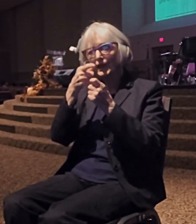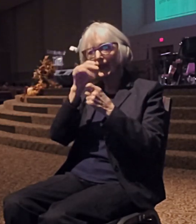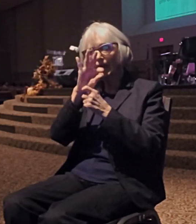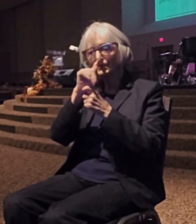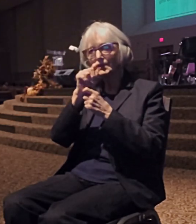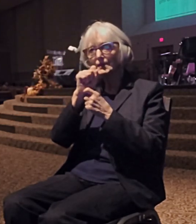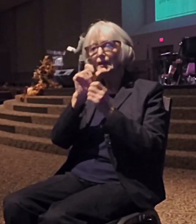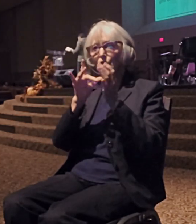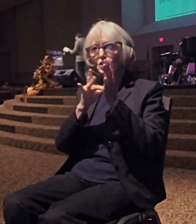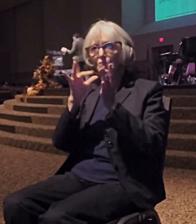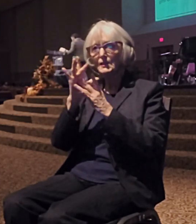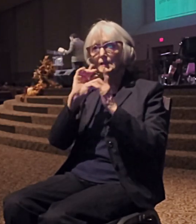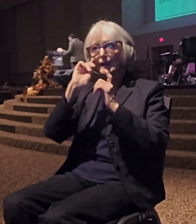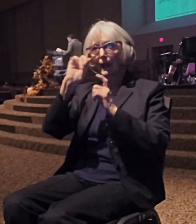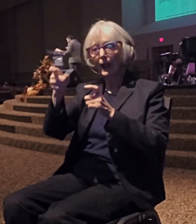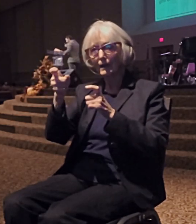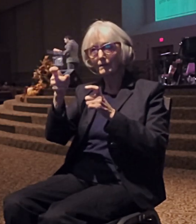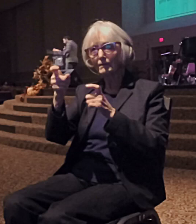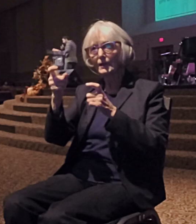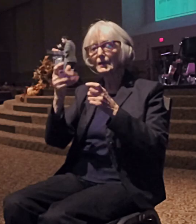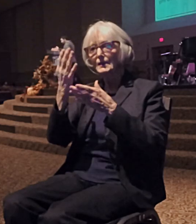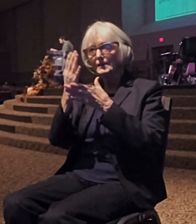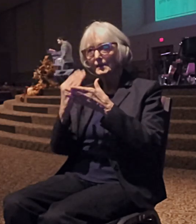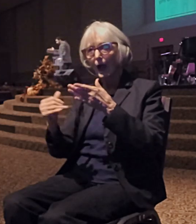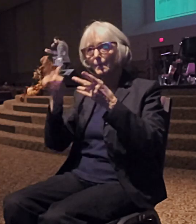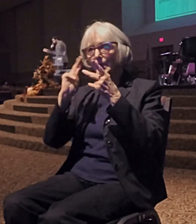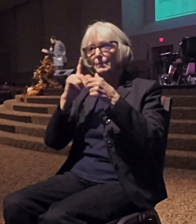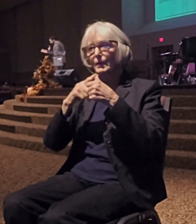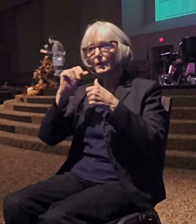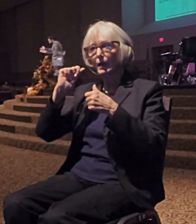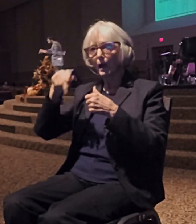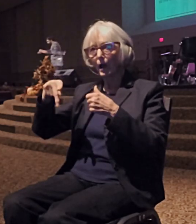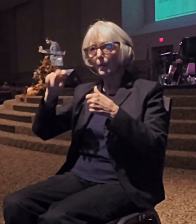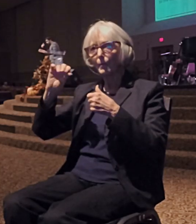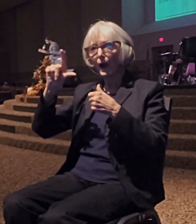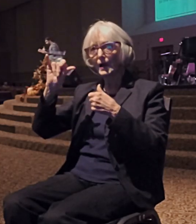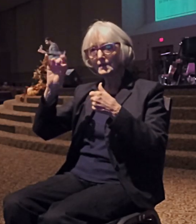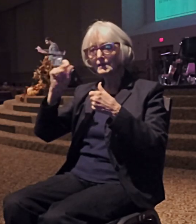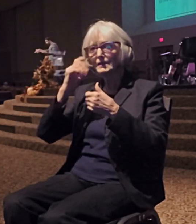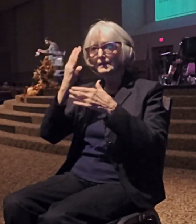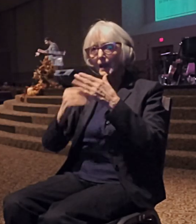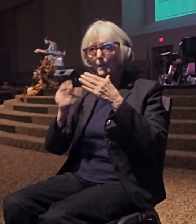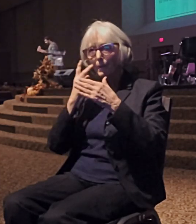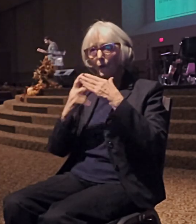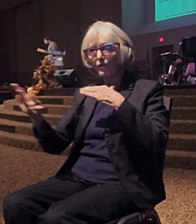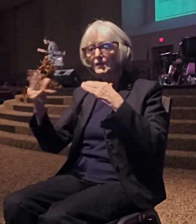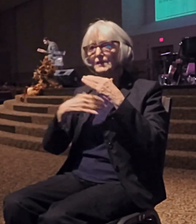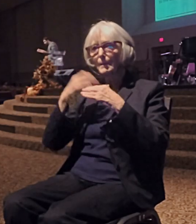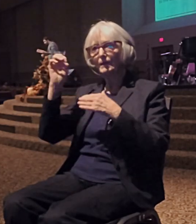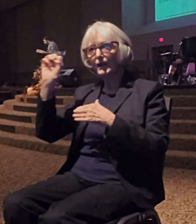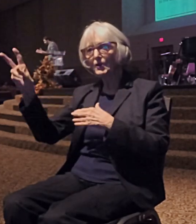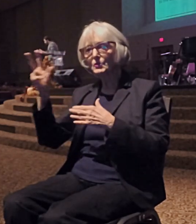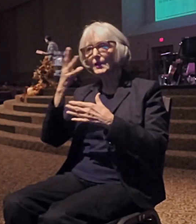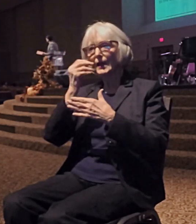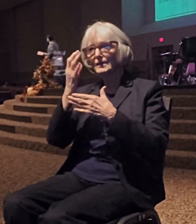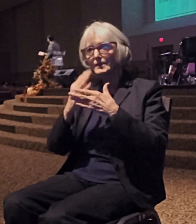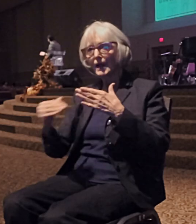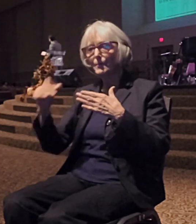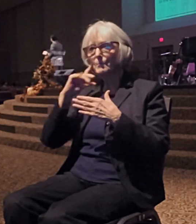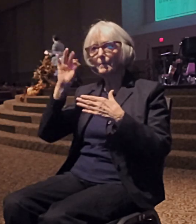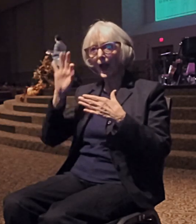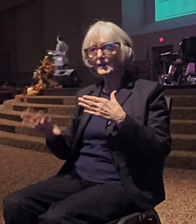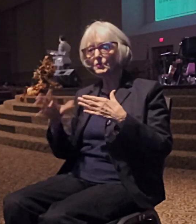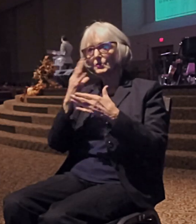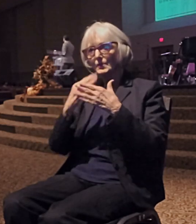And Jesus gave some as the apostles and some as the prophets and some as evangelists and some as the pastors